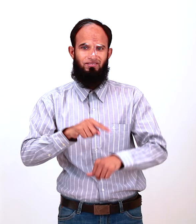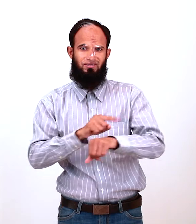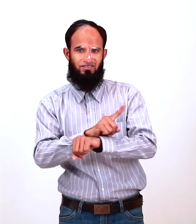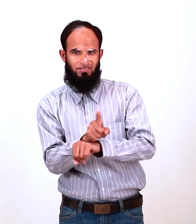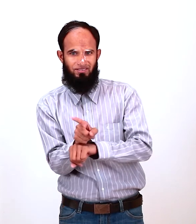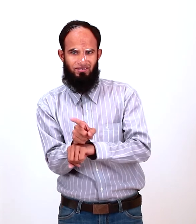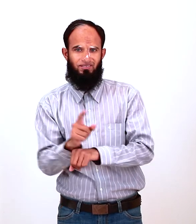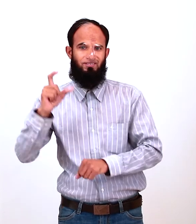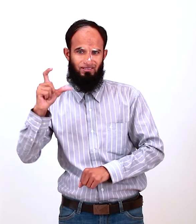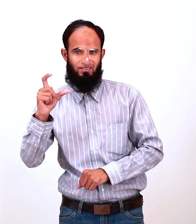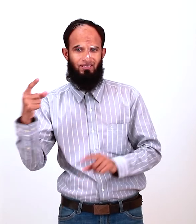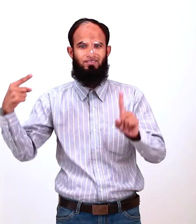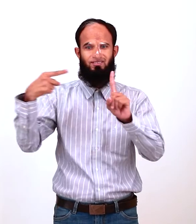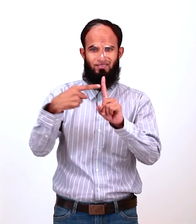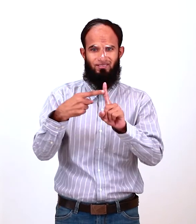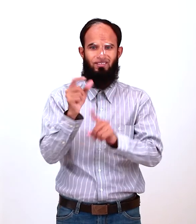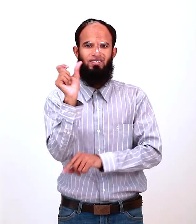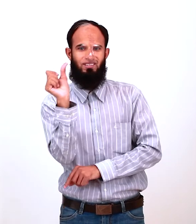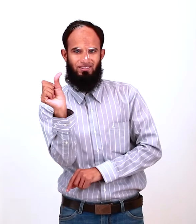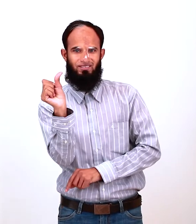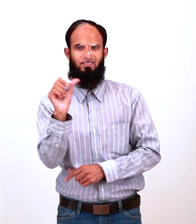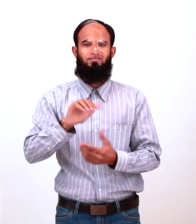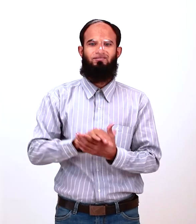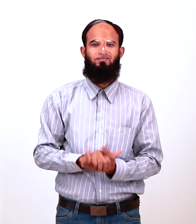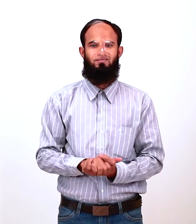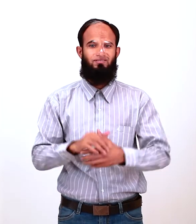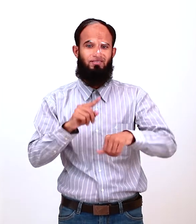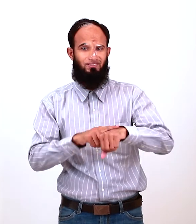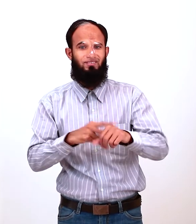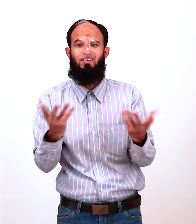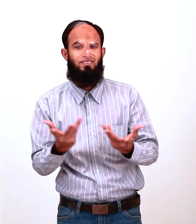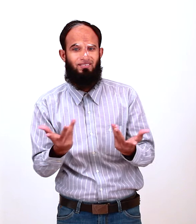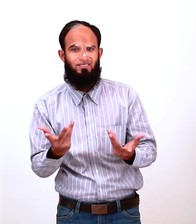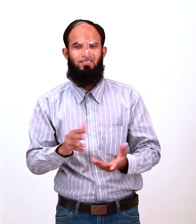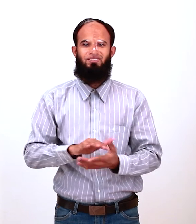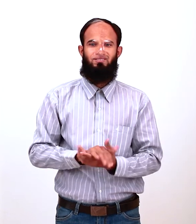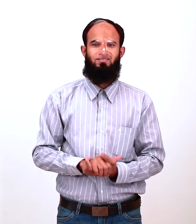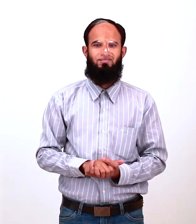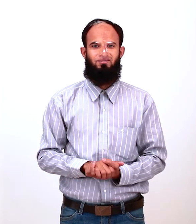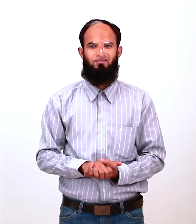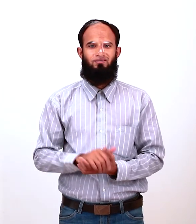While the minute hand is pointed at 6. So the time is